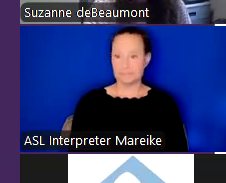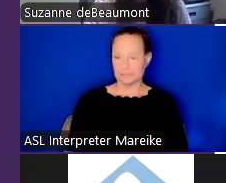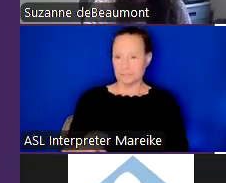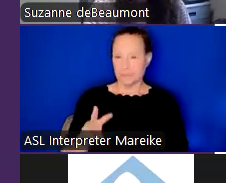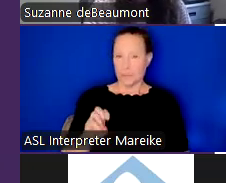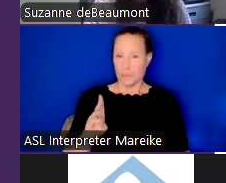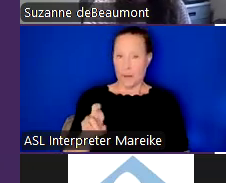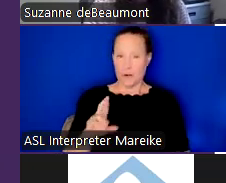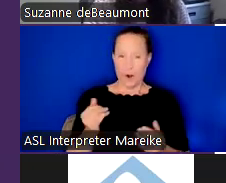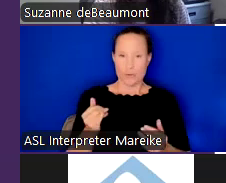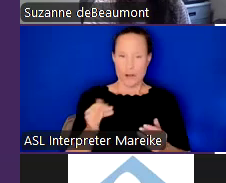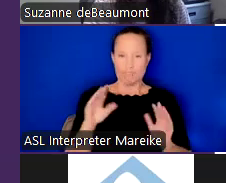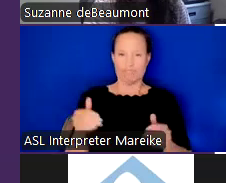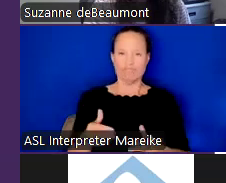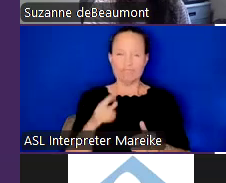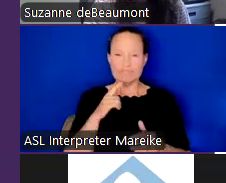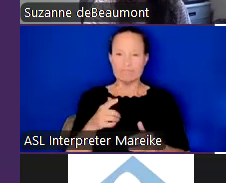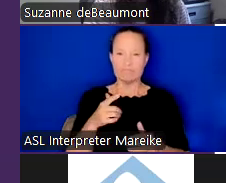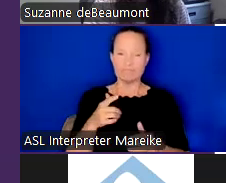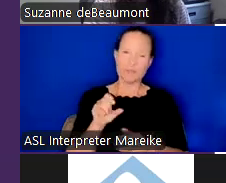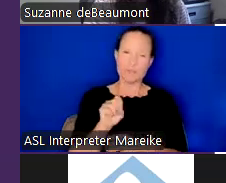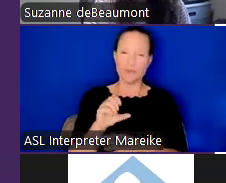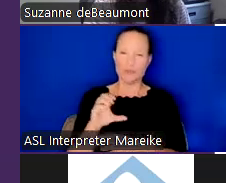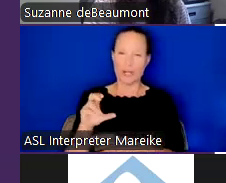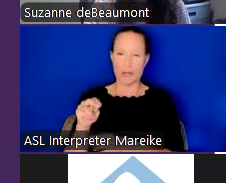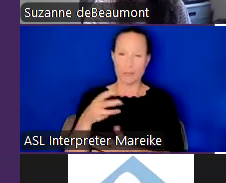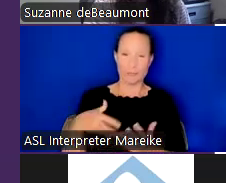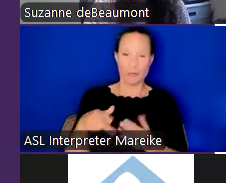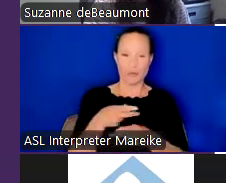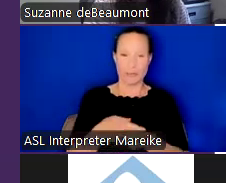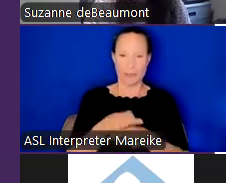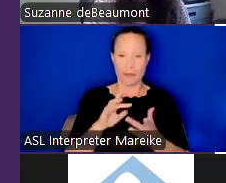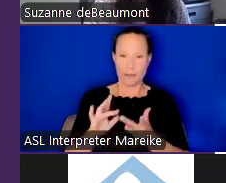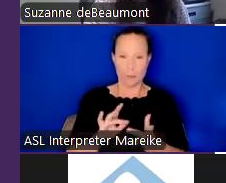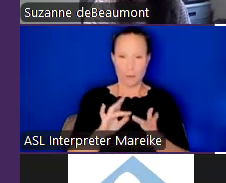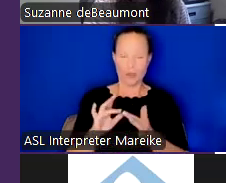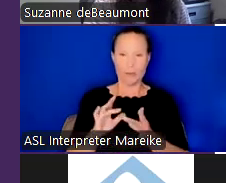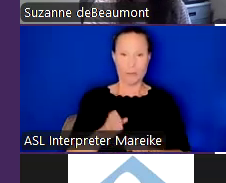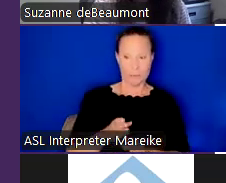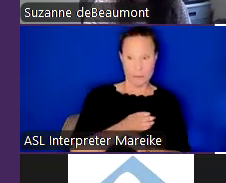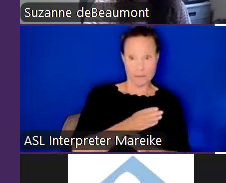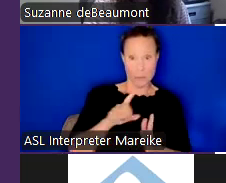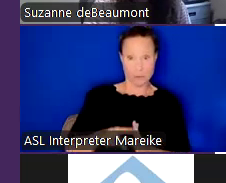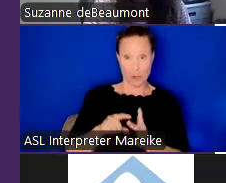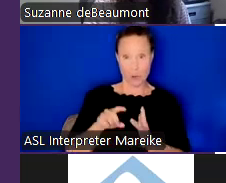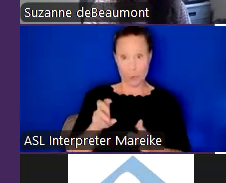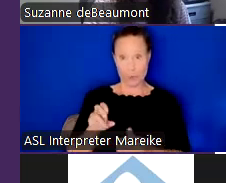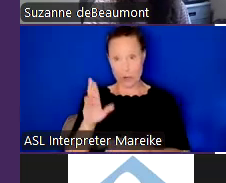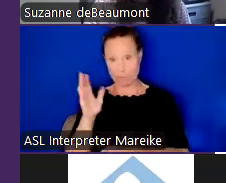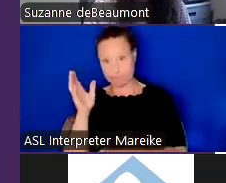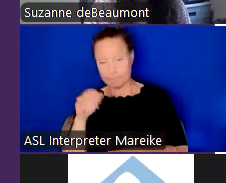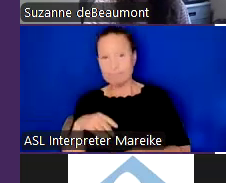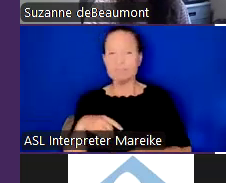today on the social care networks. Before we get into that, I have a few logistical things.